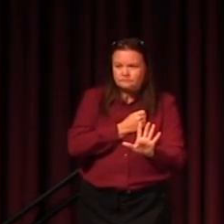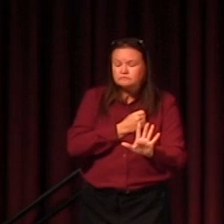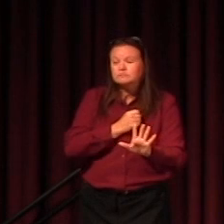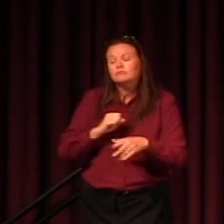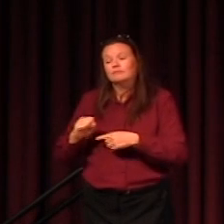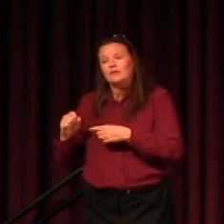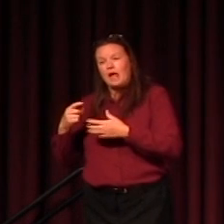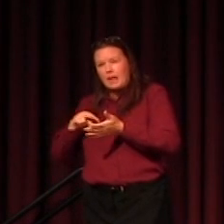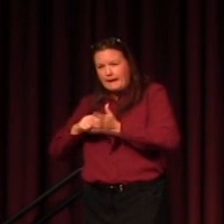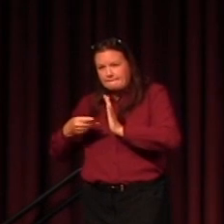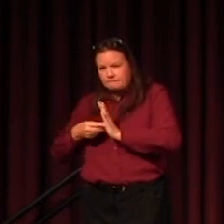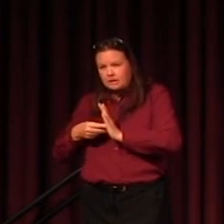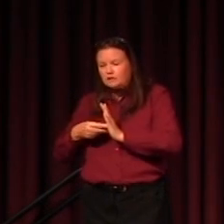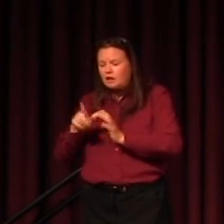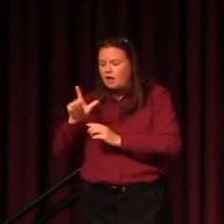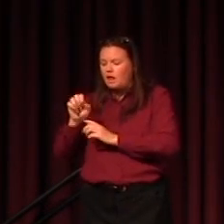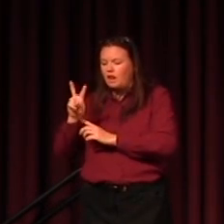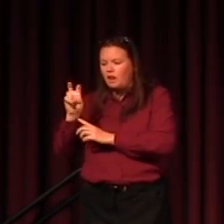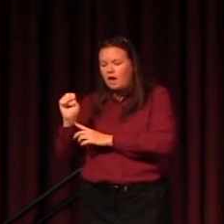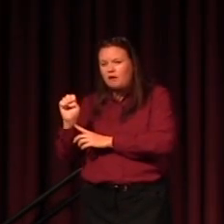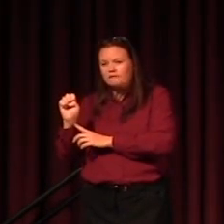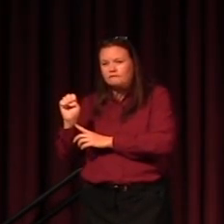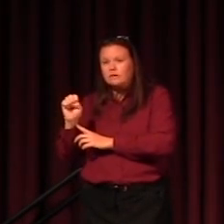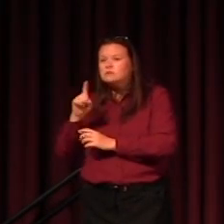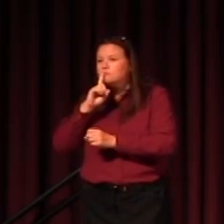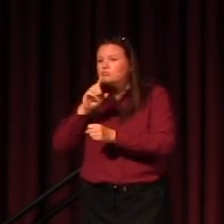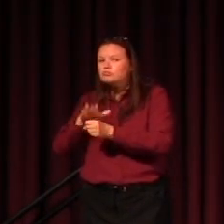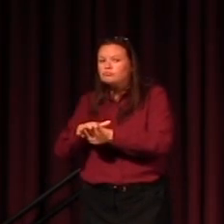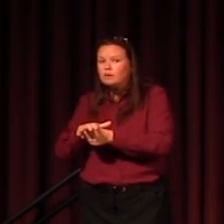I'm talking about as a commitment.